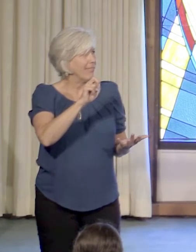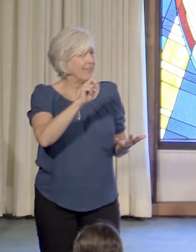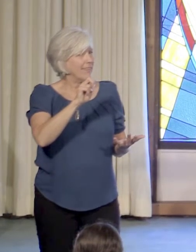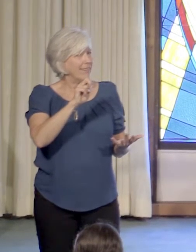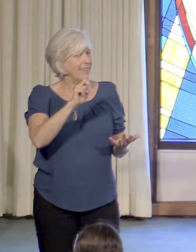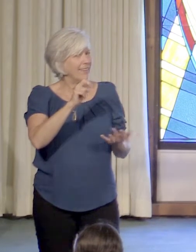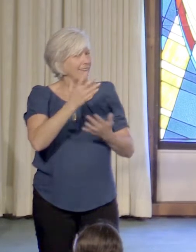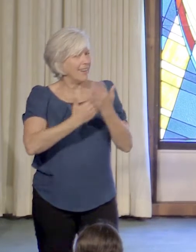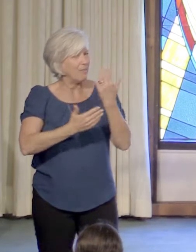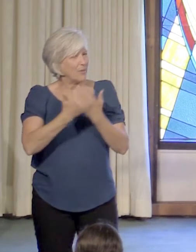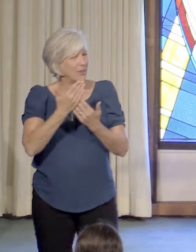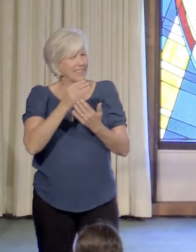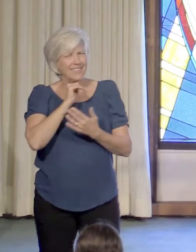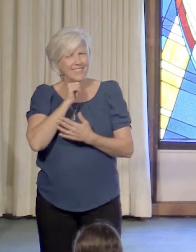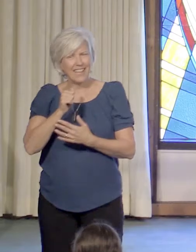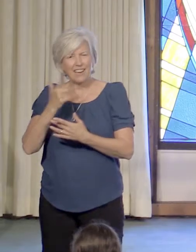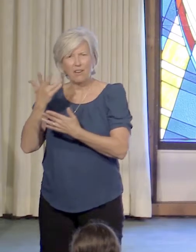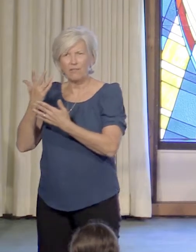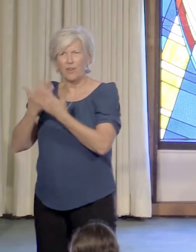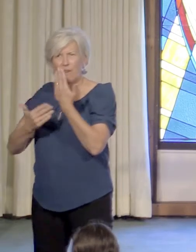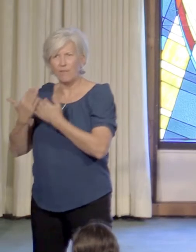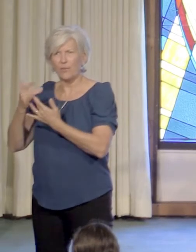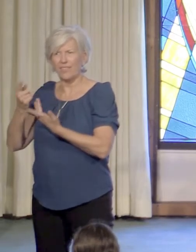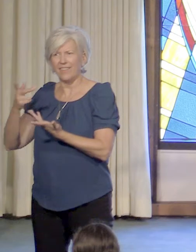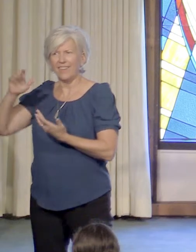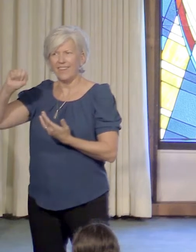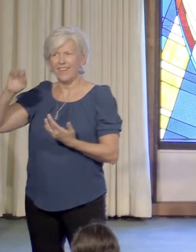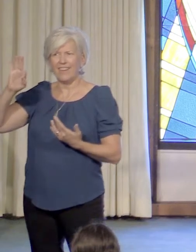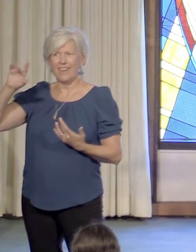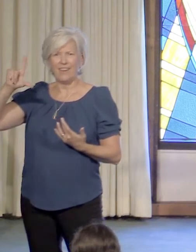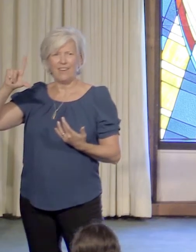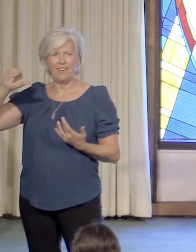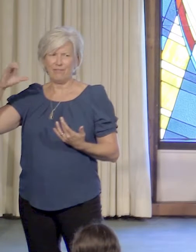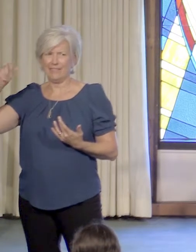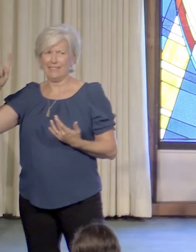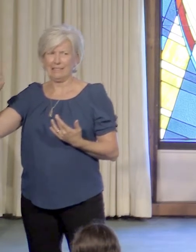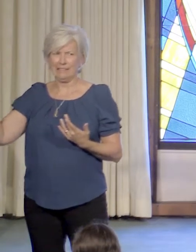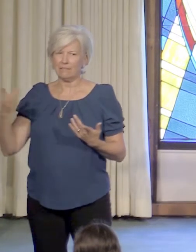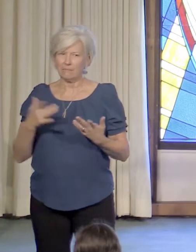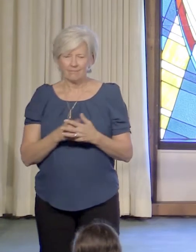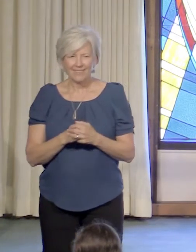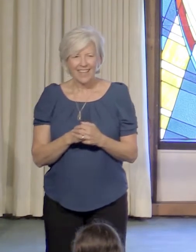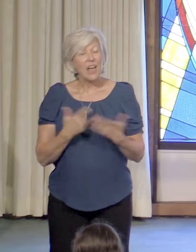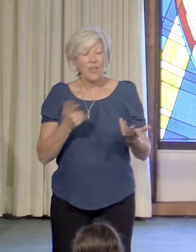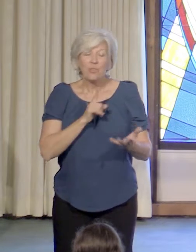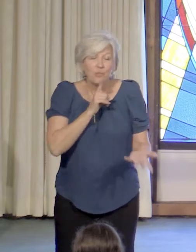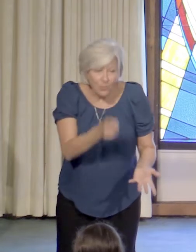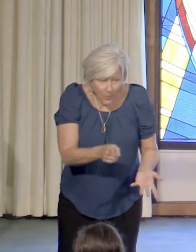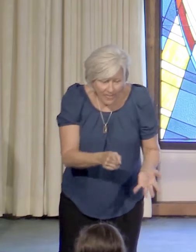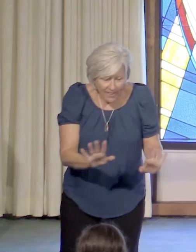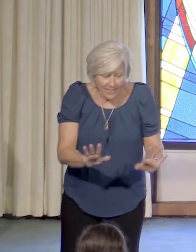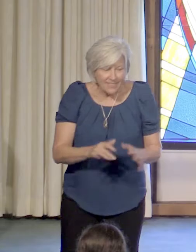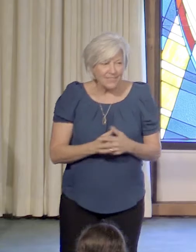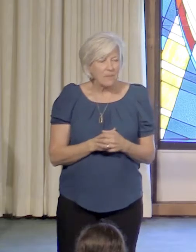I tend to speak with that prophetic voice more than I use my pastoral voice. But the truth is,